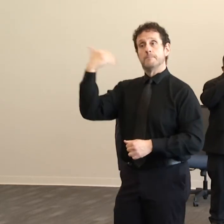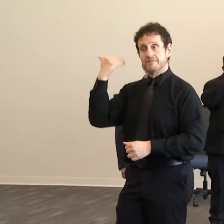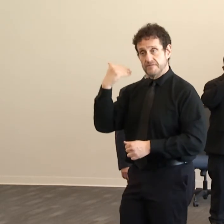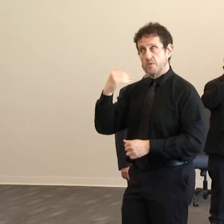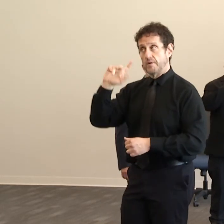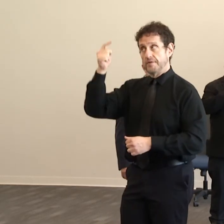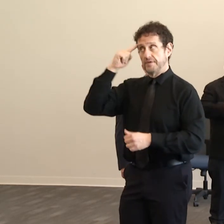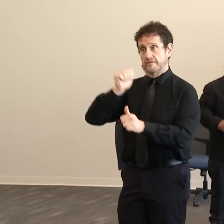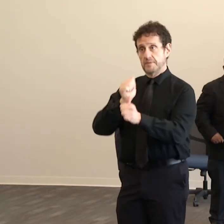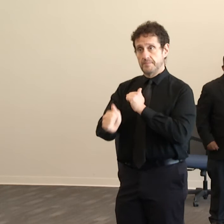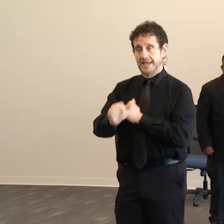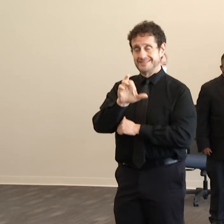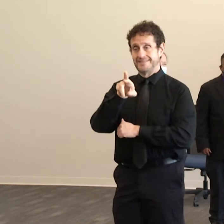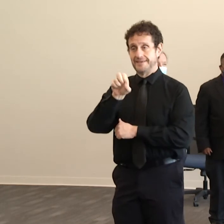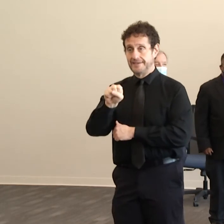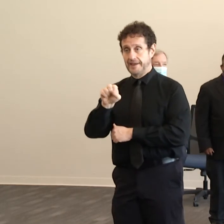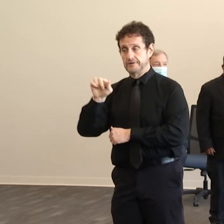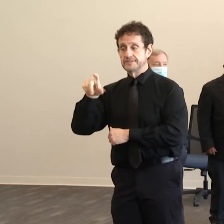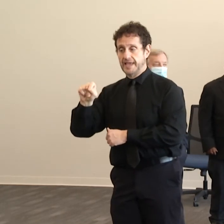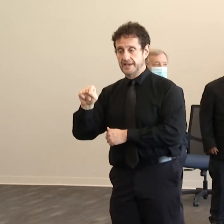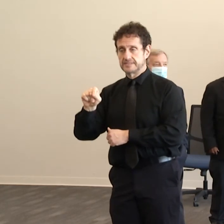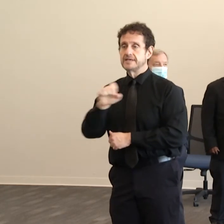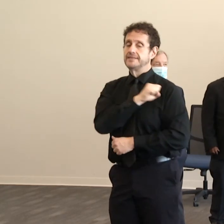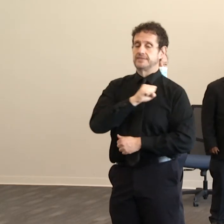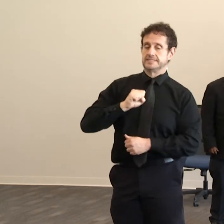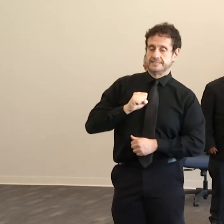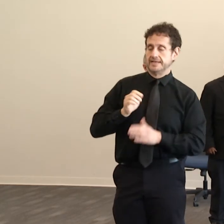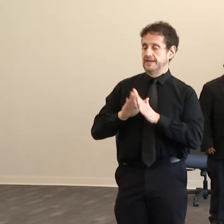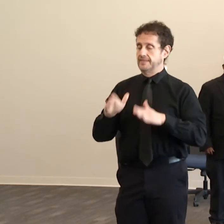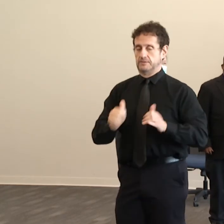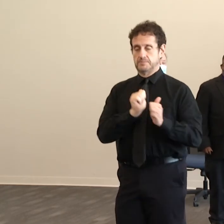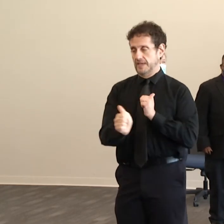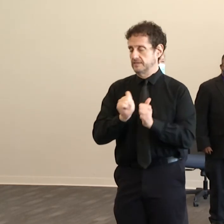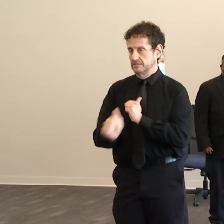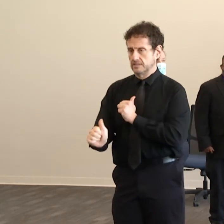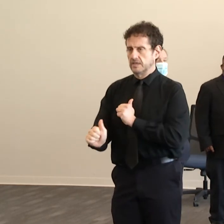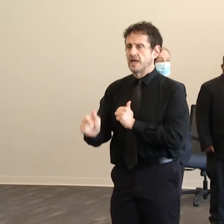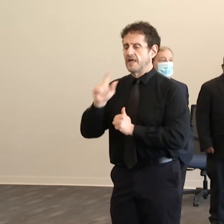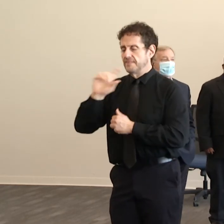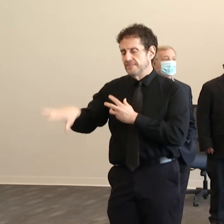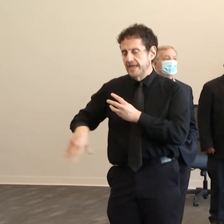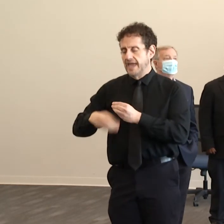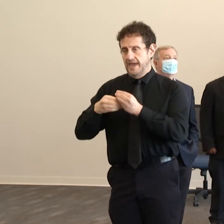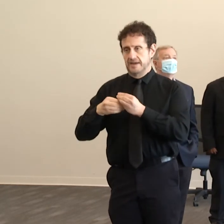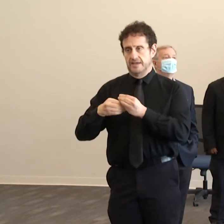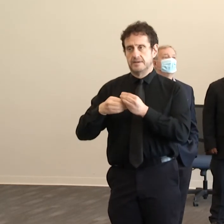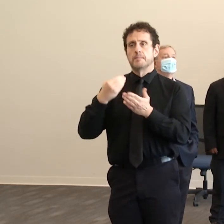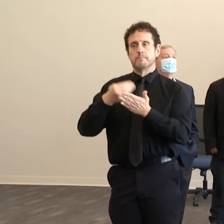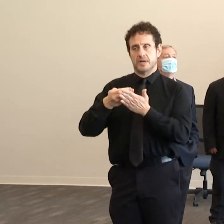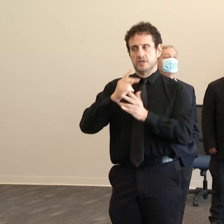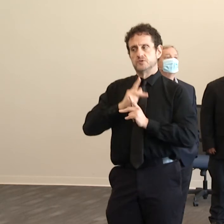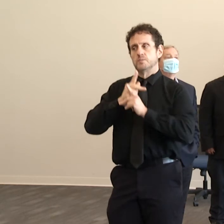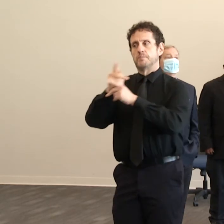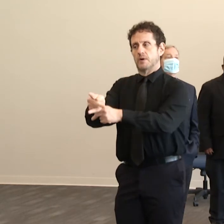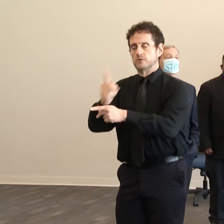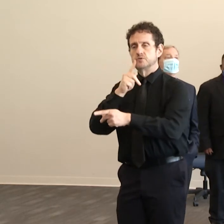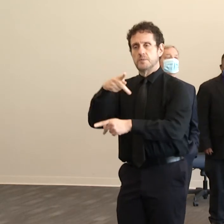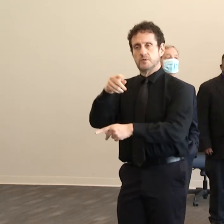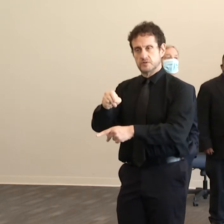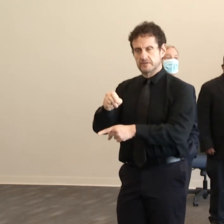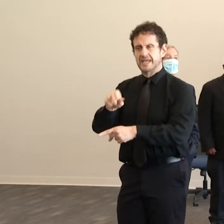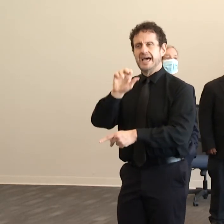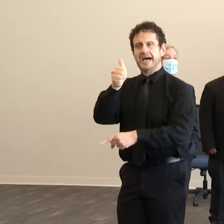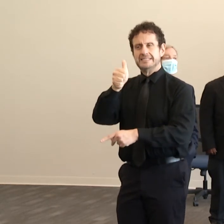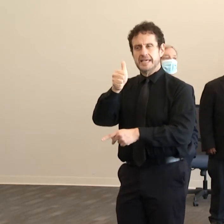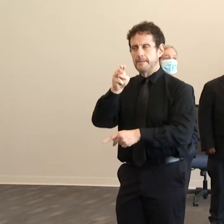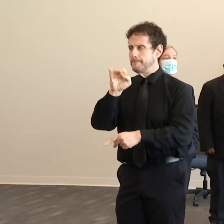has passed both bodies, there was an expansion in the lending authority to the post office of up to a $10 billion line of credit. They haven't